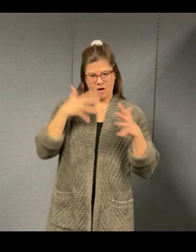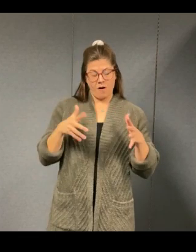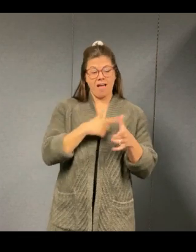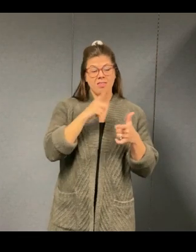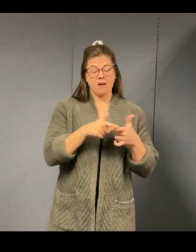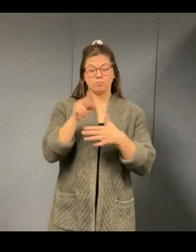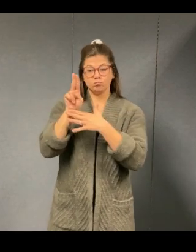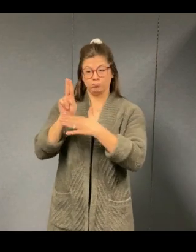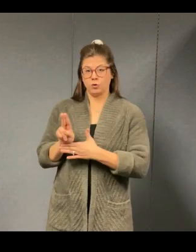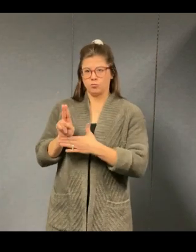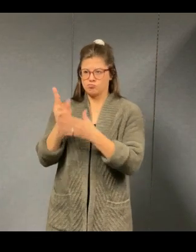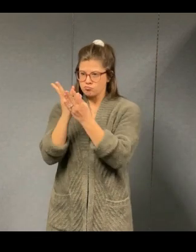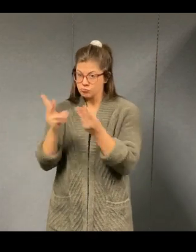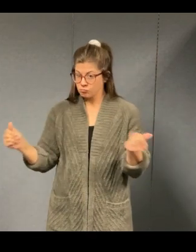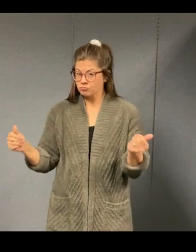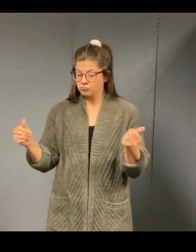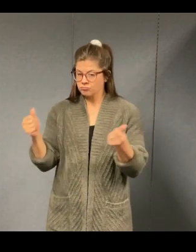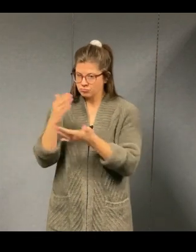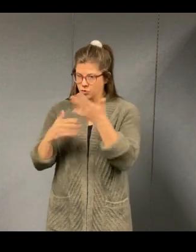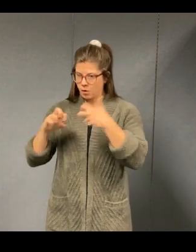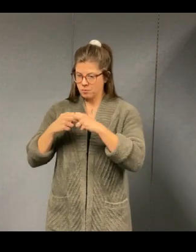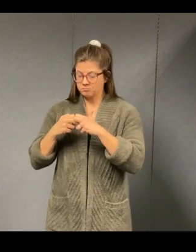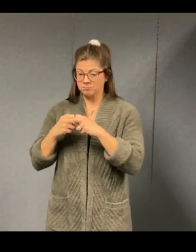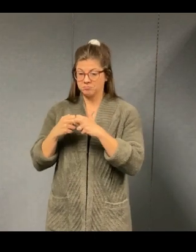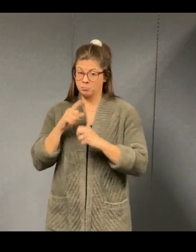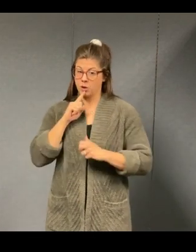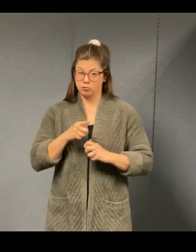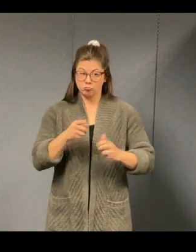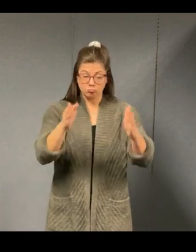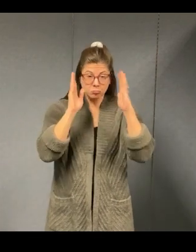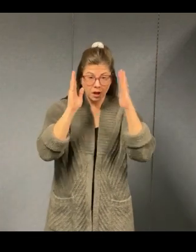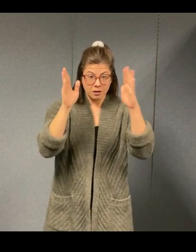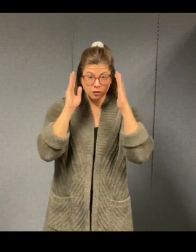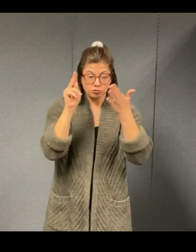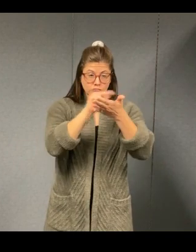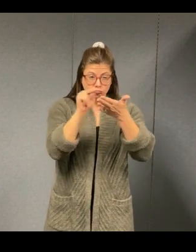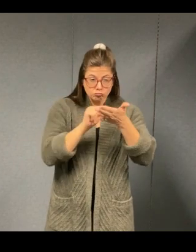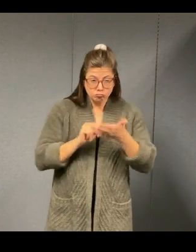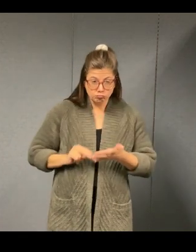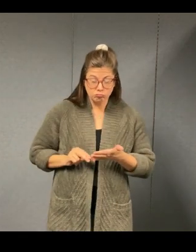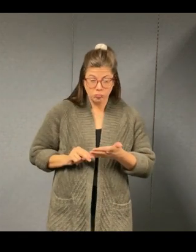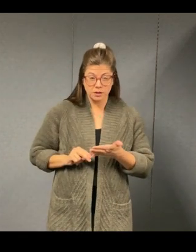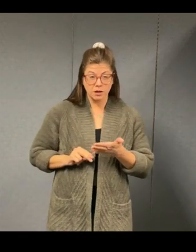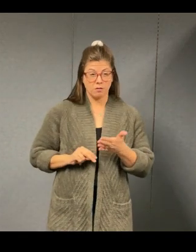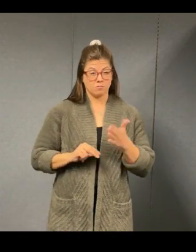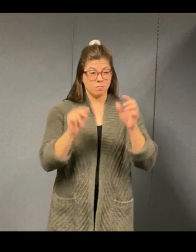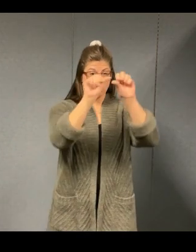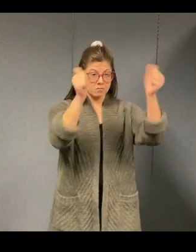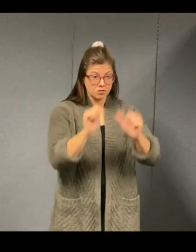problems. Please follow along and take notes on the figures and formulas. Is